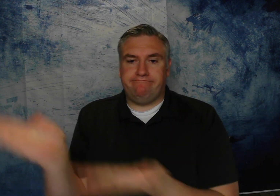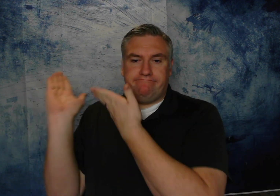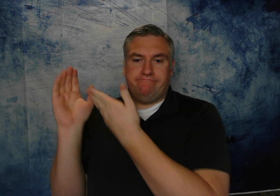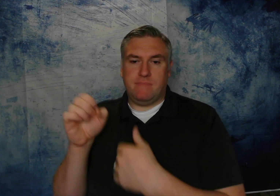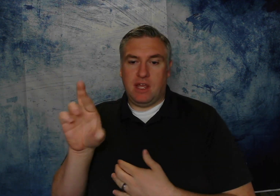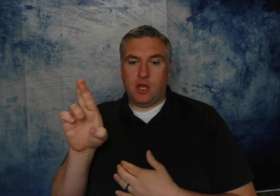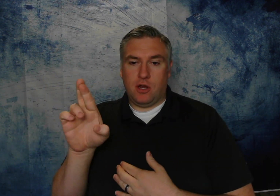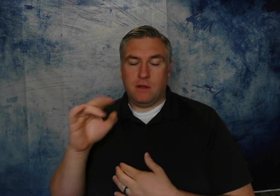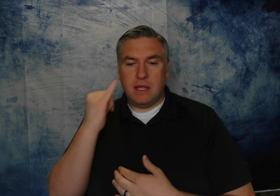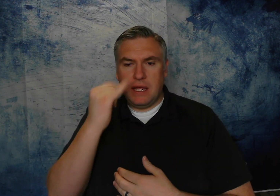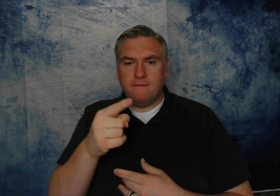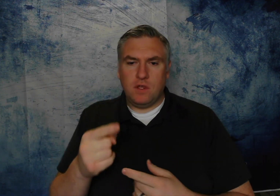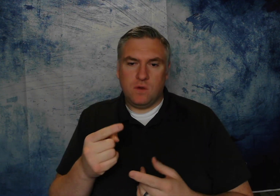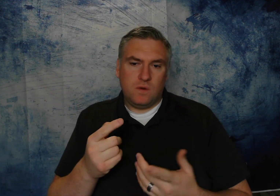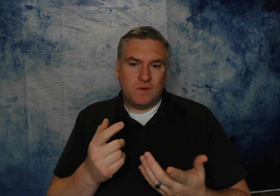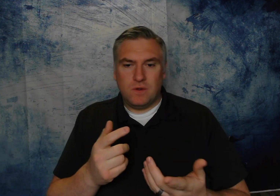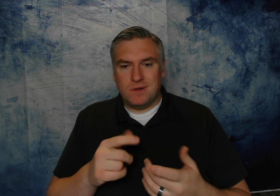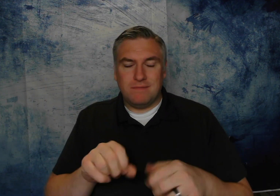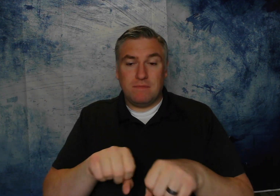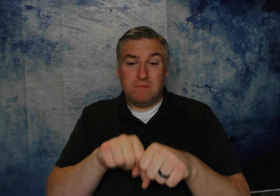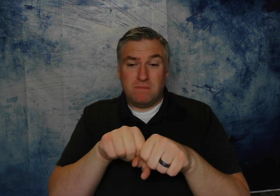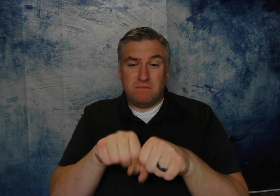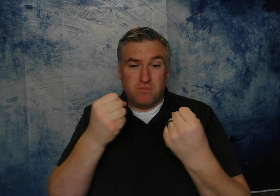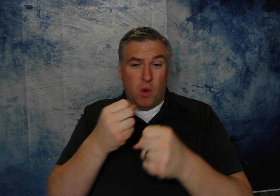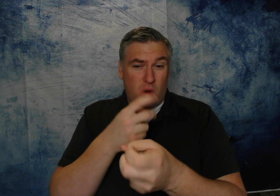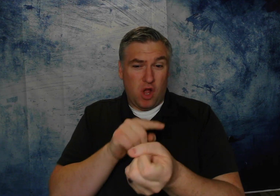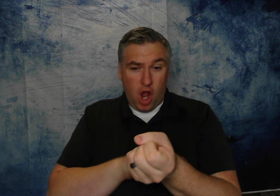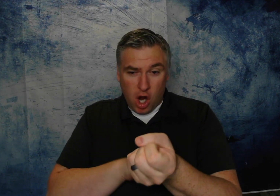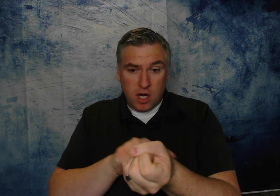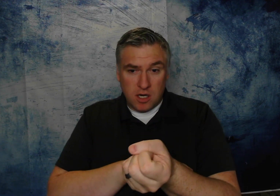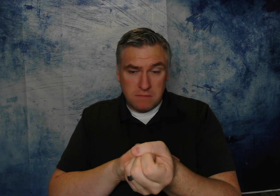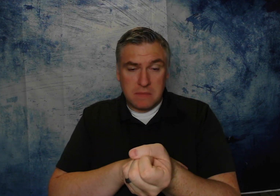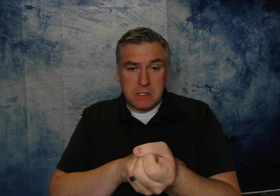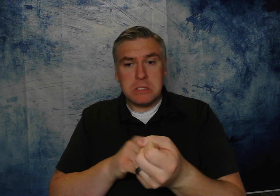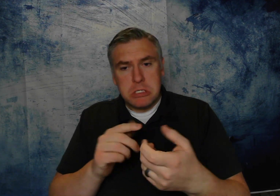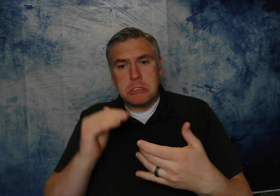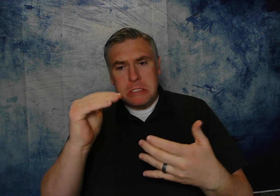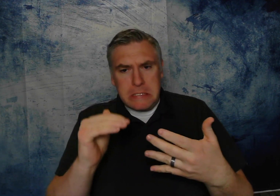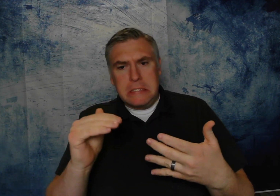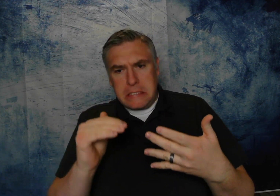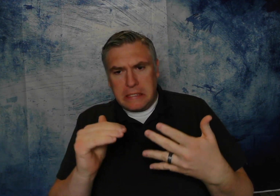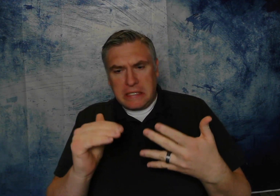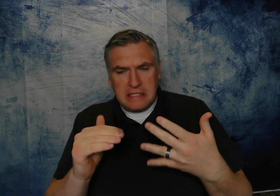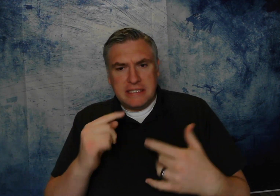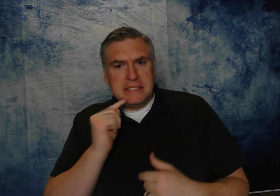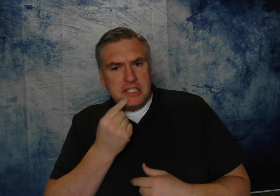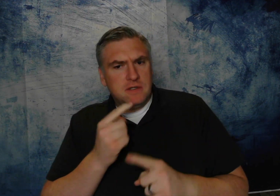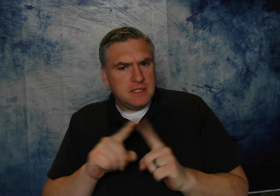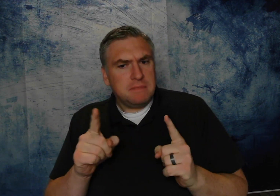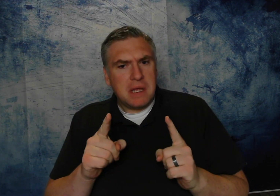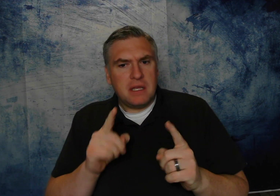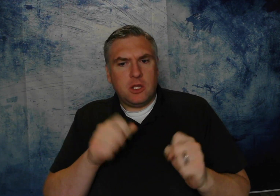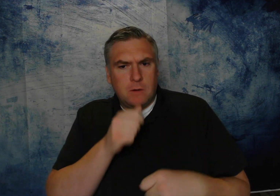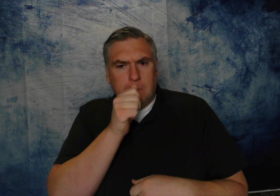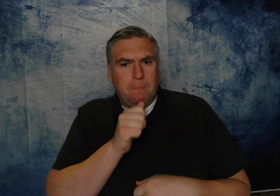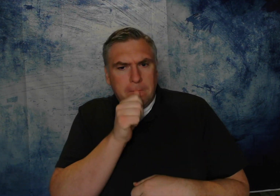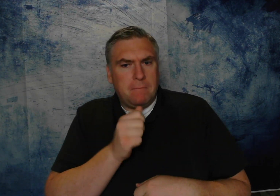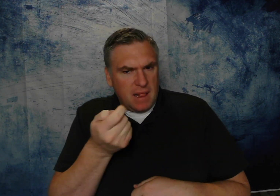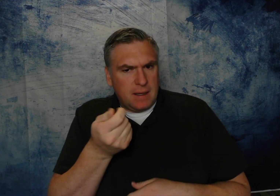like you're bleeding, you're going to the ER right away. If it's a broken arm, you might, it's serious, but you might